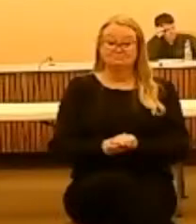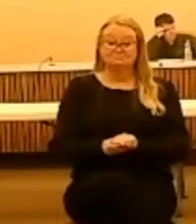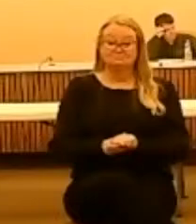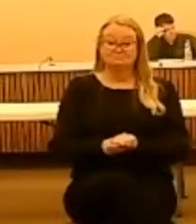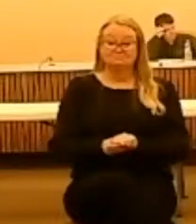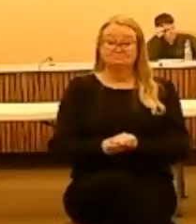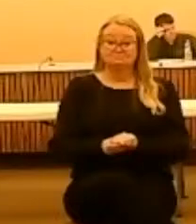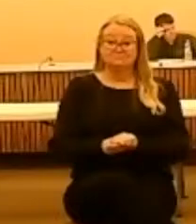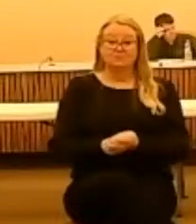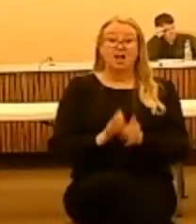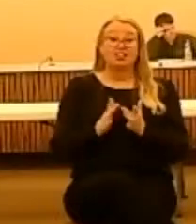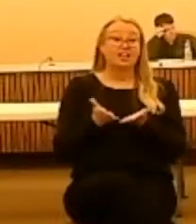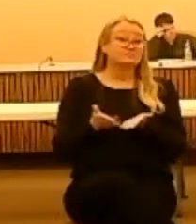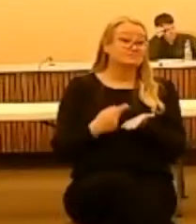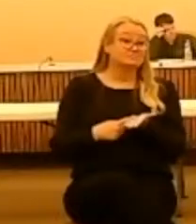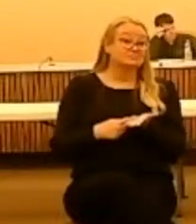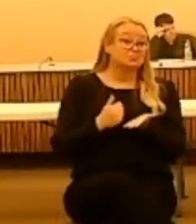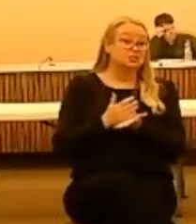Anything online?